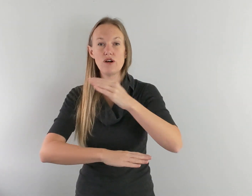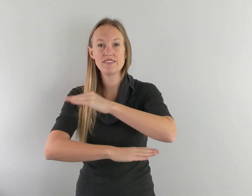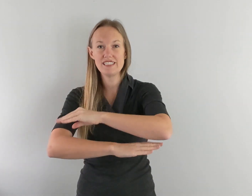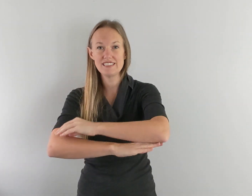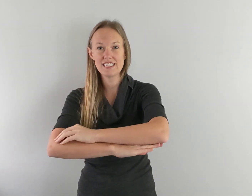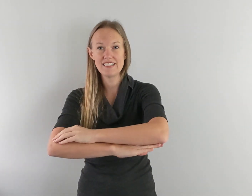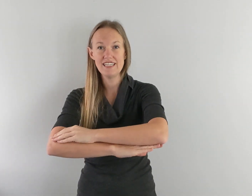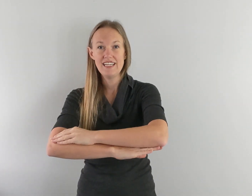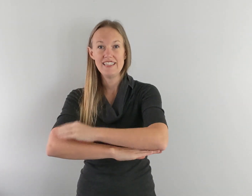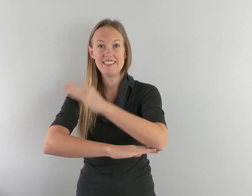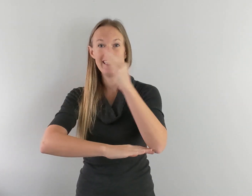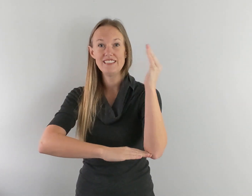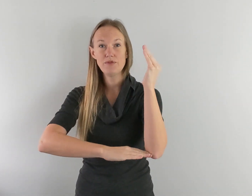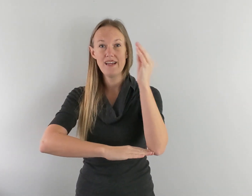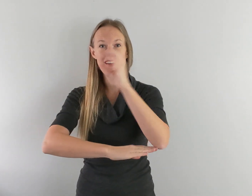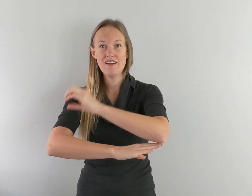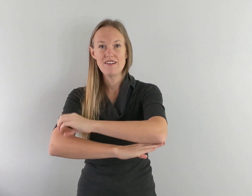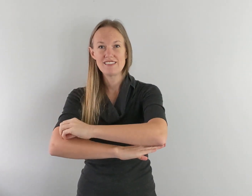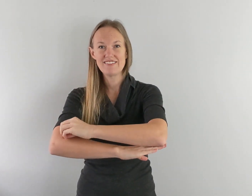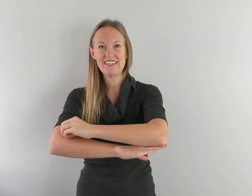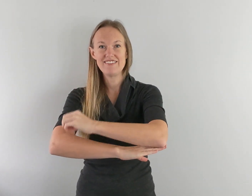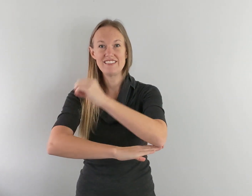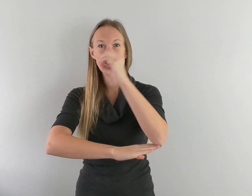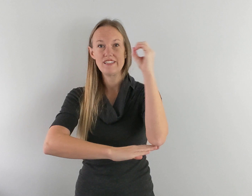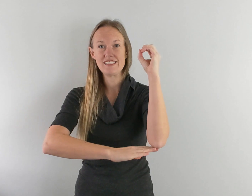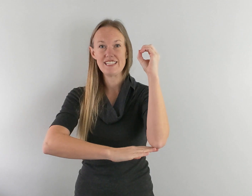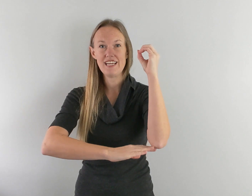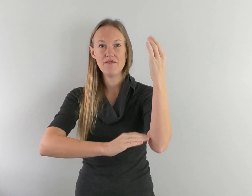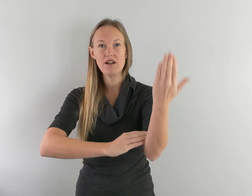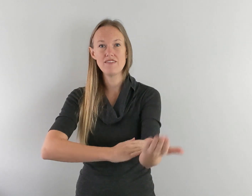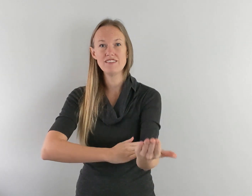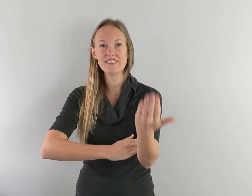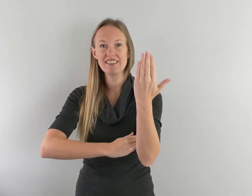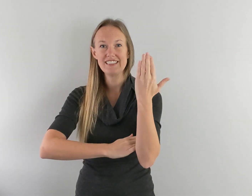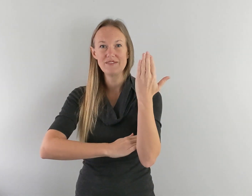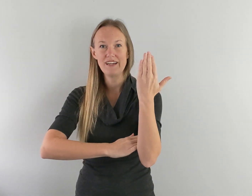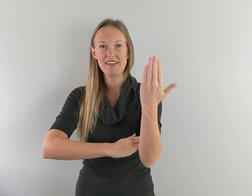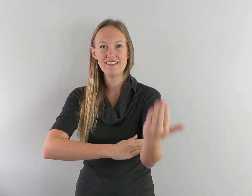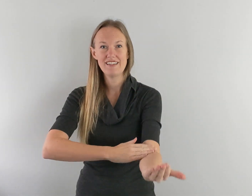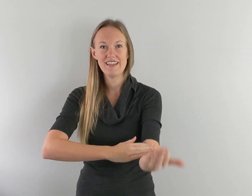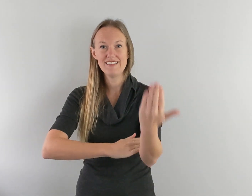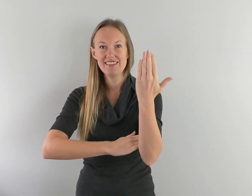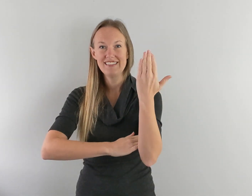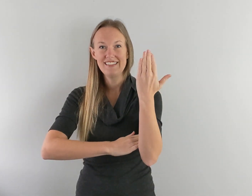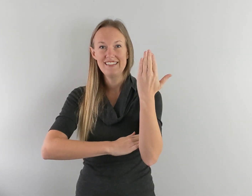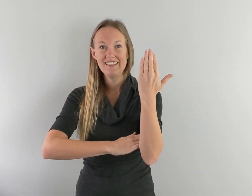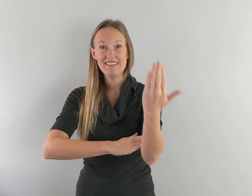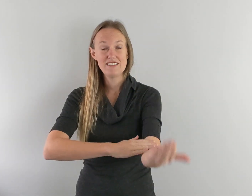I've seen it done this way, or sometimes showing a sun, but I've always learned it this way. Okay?